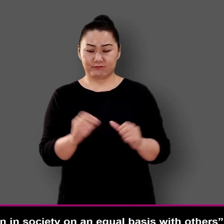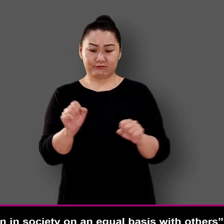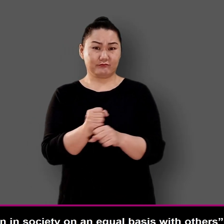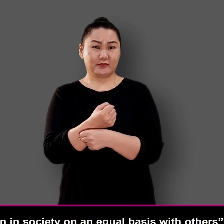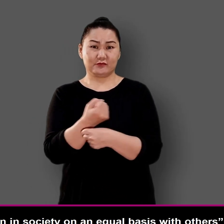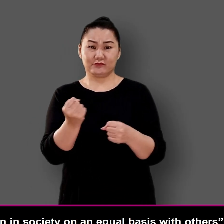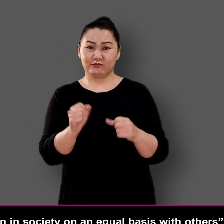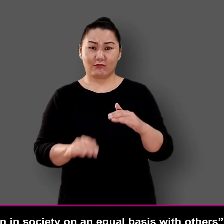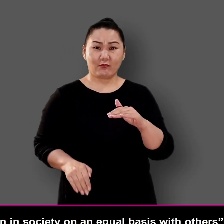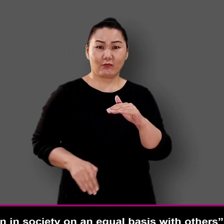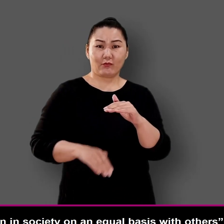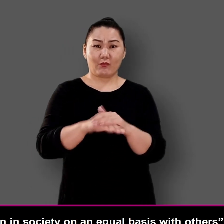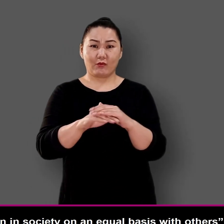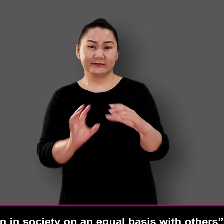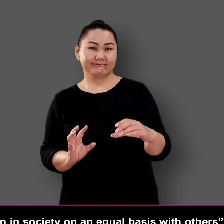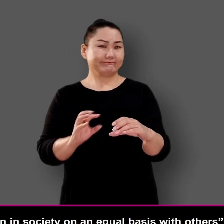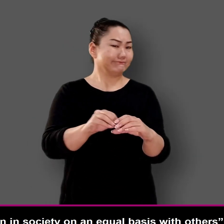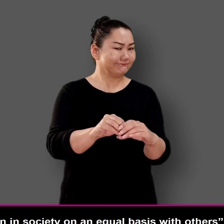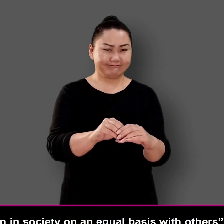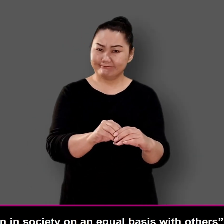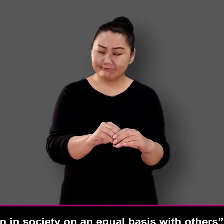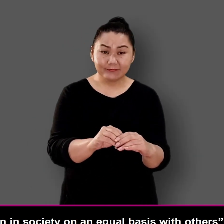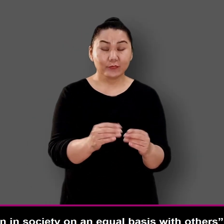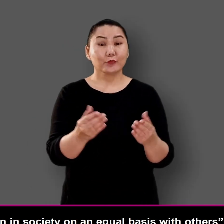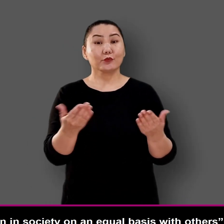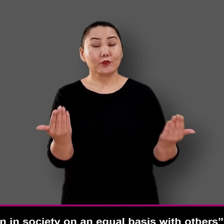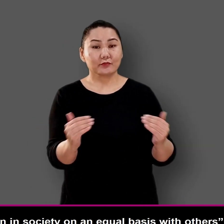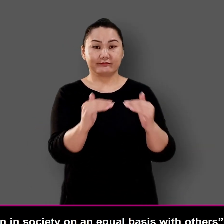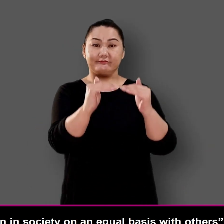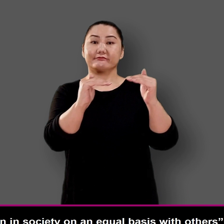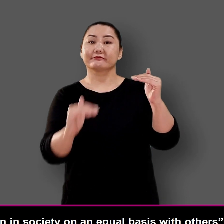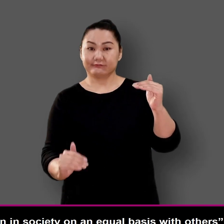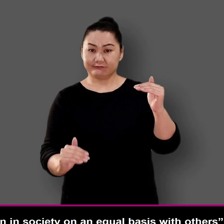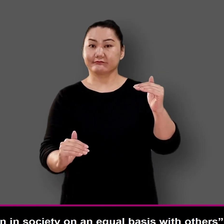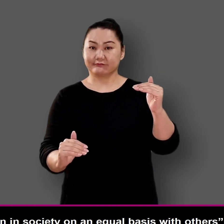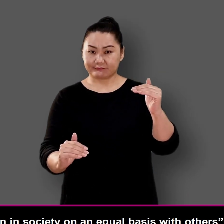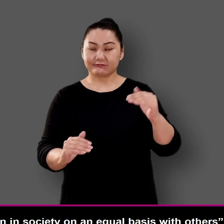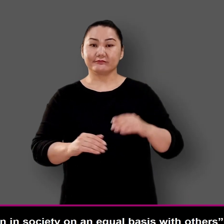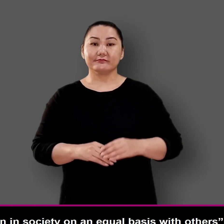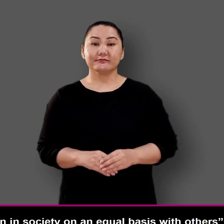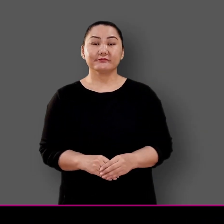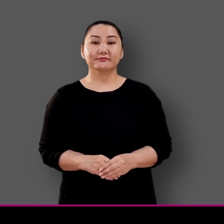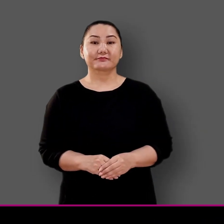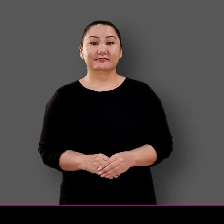their full and effective participation in society on an equal basis with others.